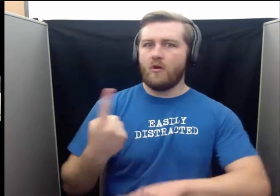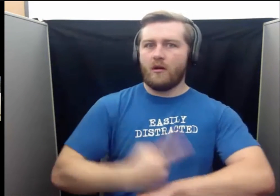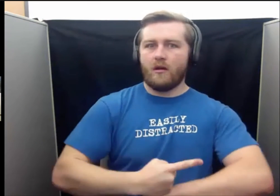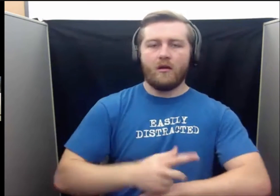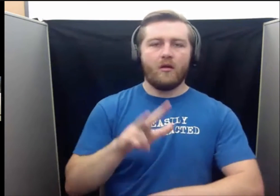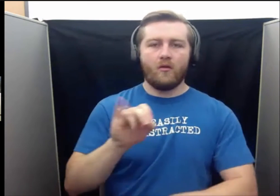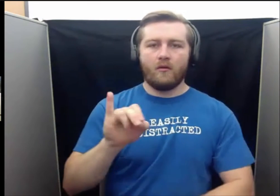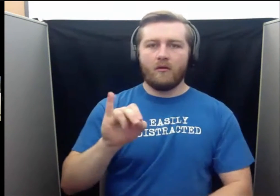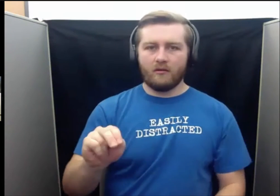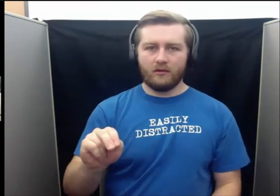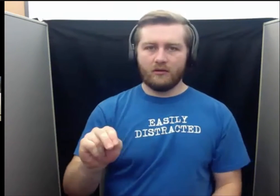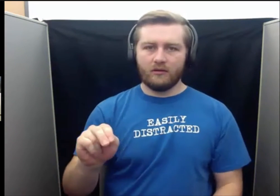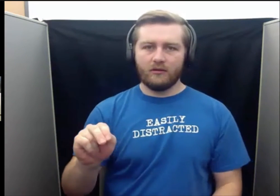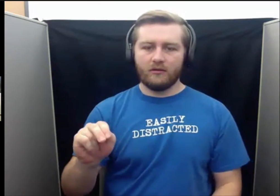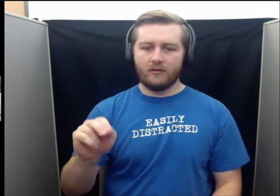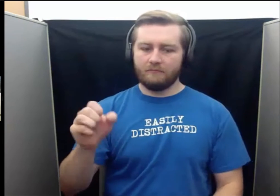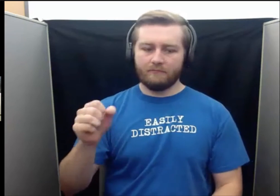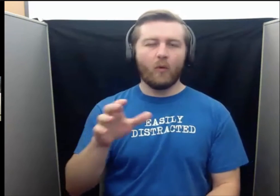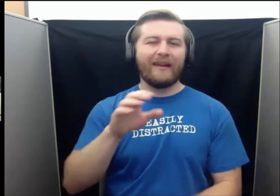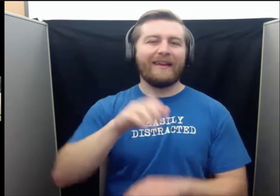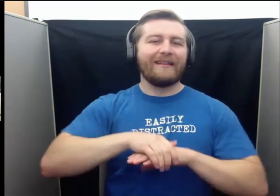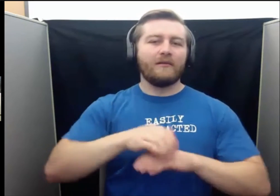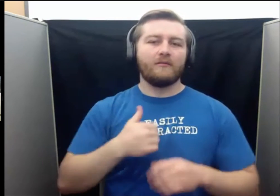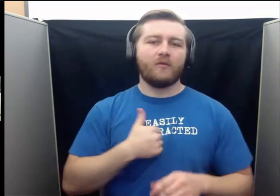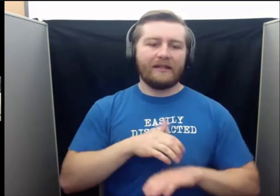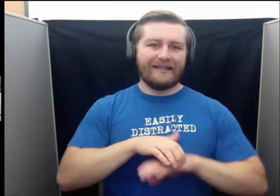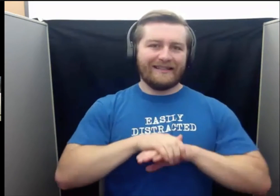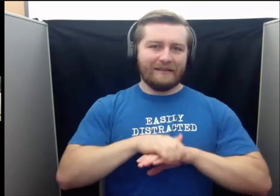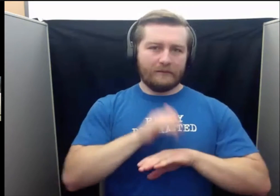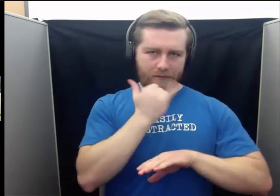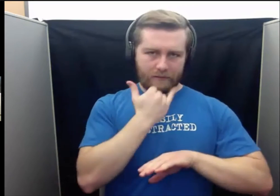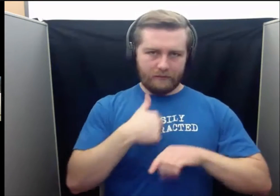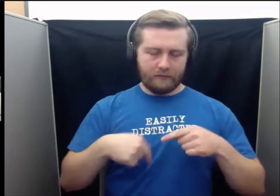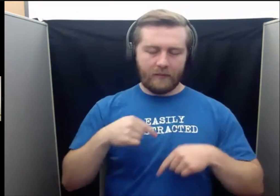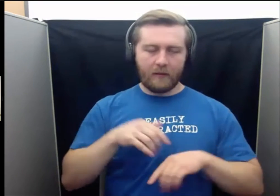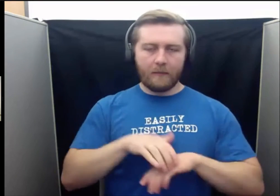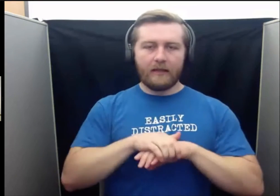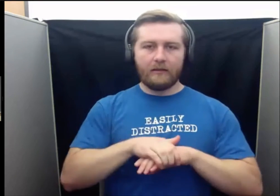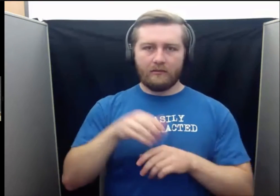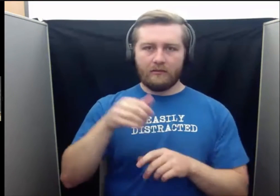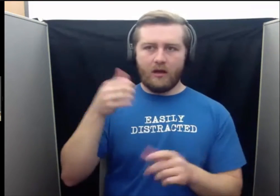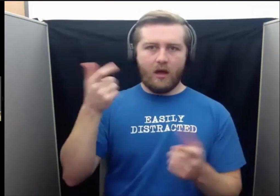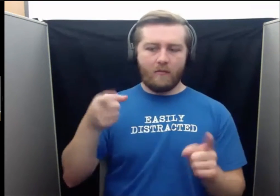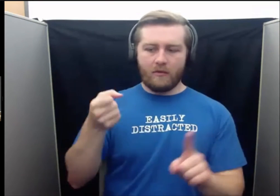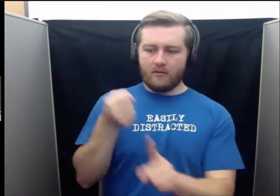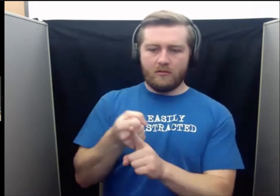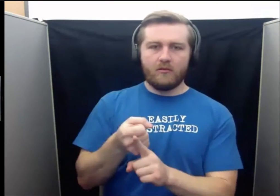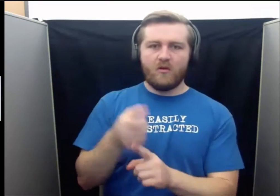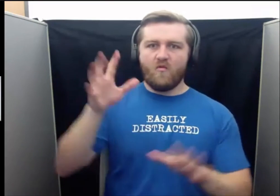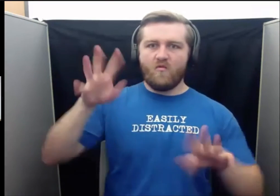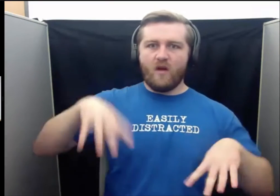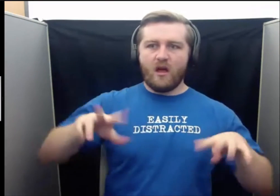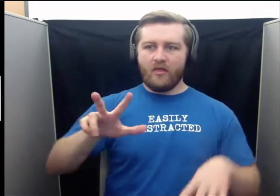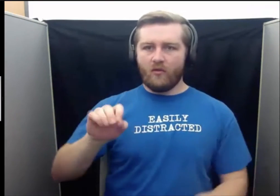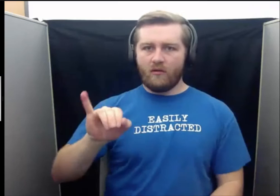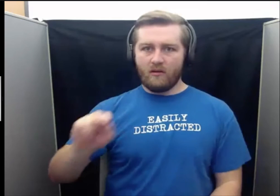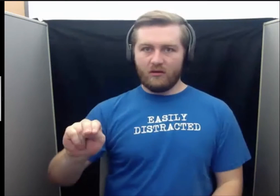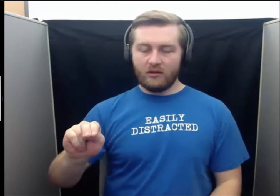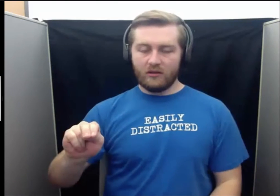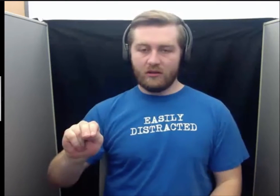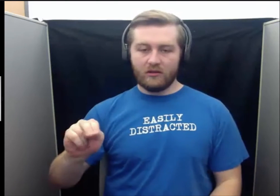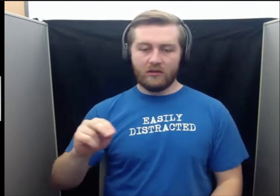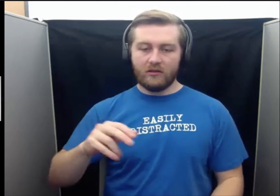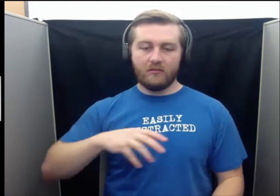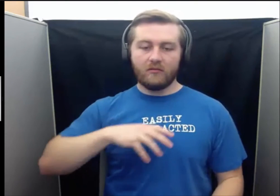Ground can't hold that stuff that quickly. It gets saturated. So that's that term. We're focusing on the amount of moisture that